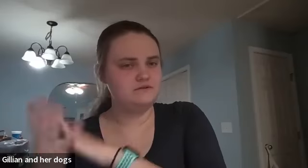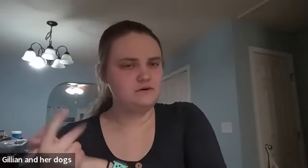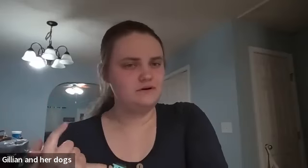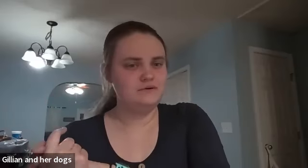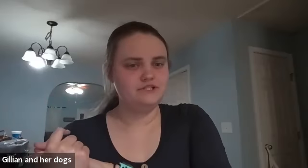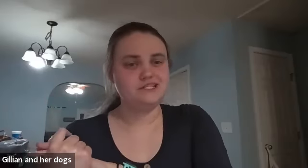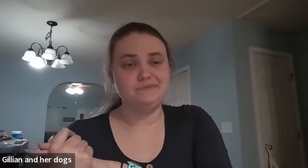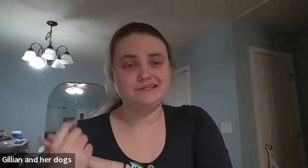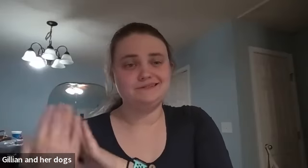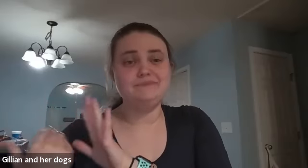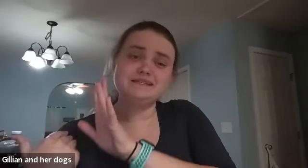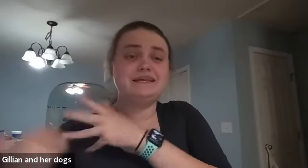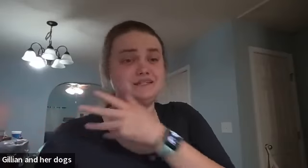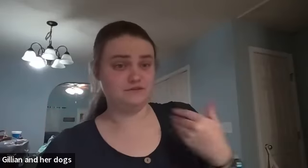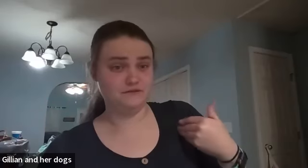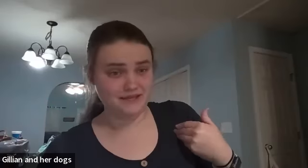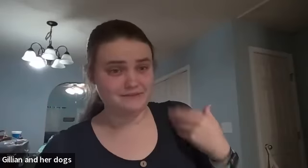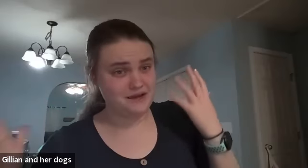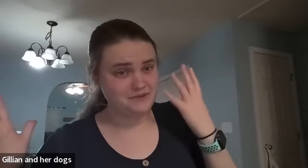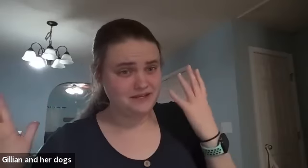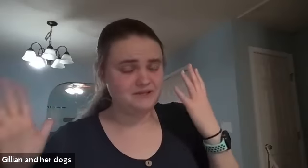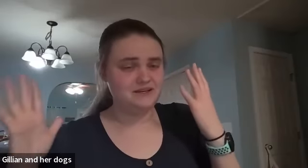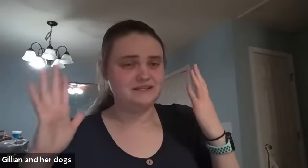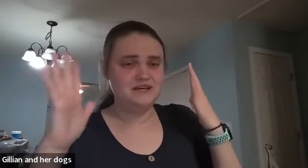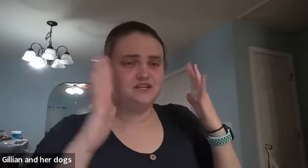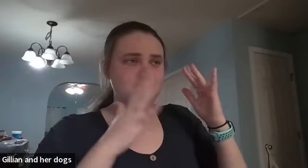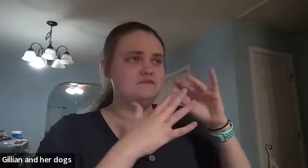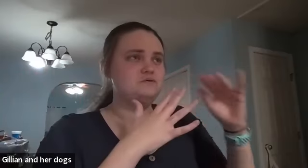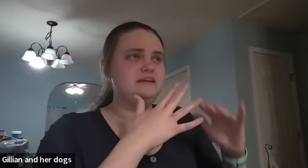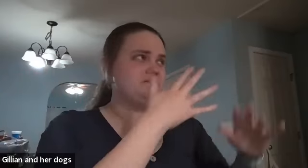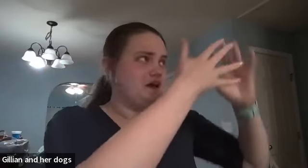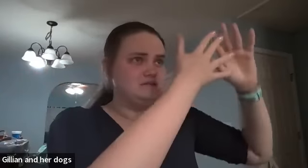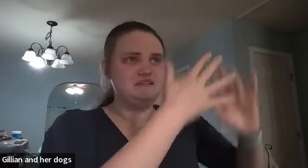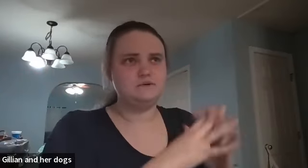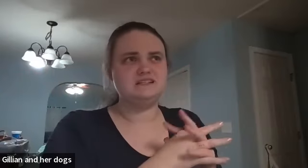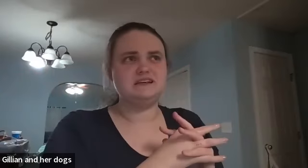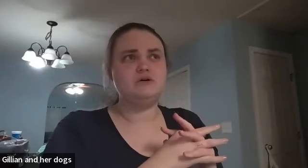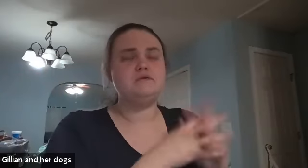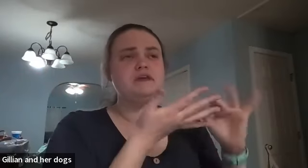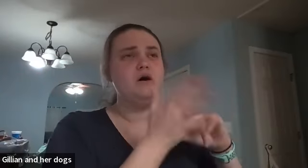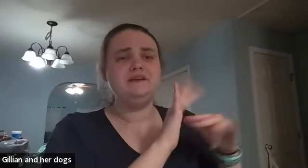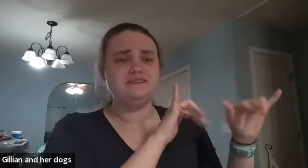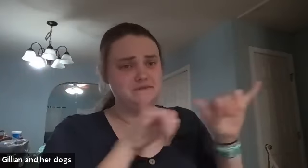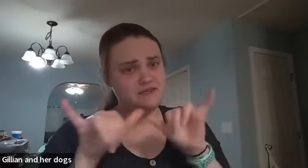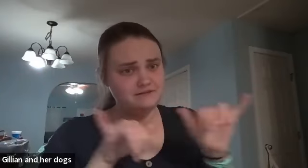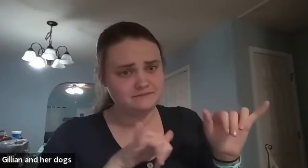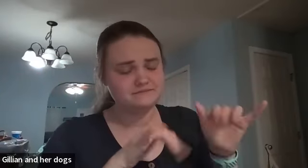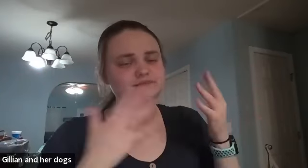for, which actually makes it easier for me, in my opinion, because, you know, you have 20,000 different words and it's like, okay, well, they all mean the same thing.